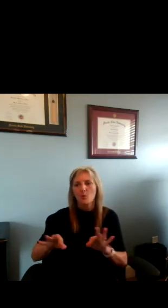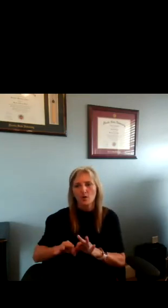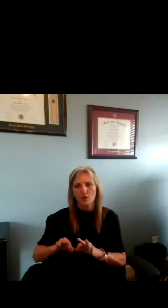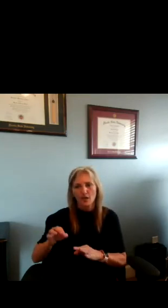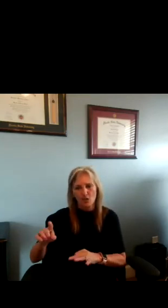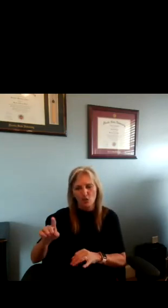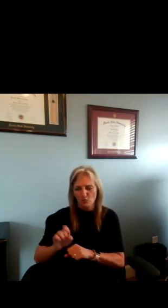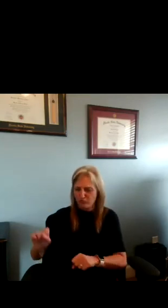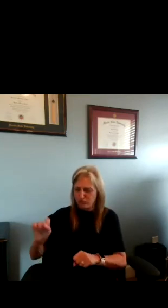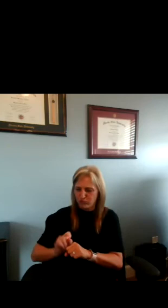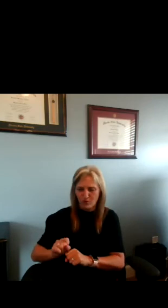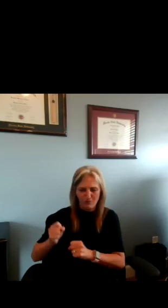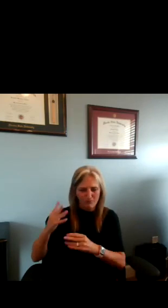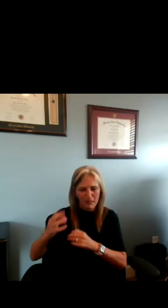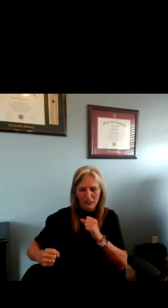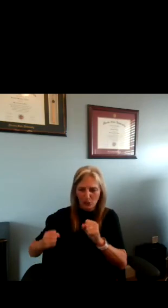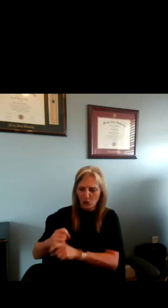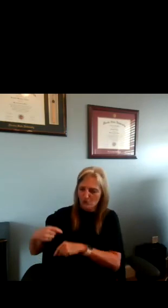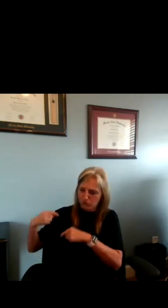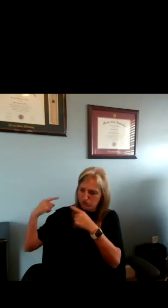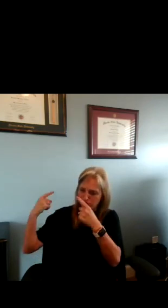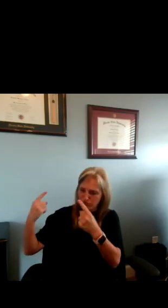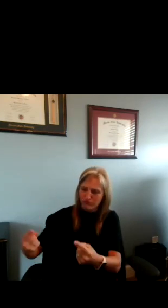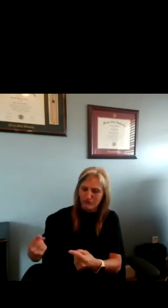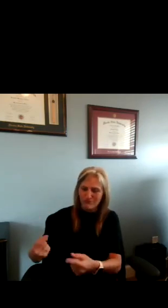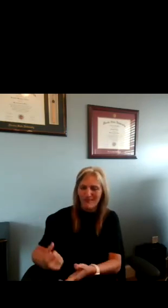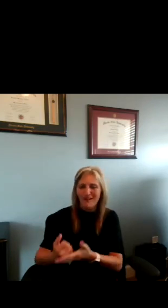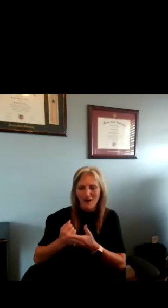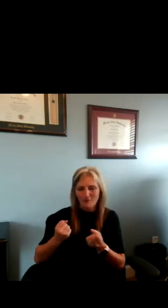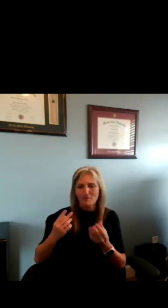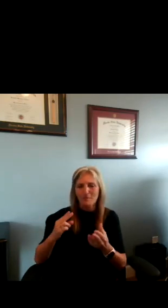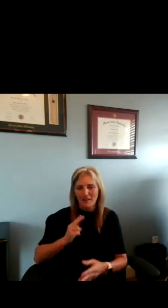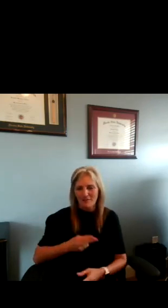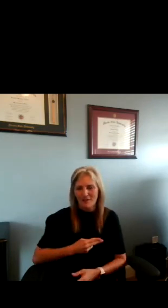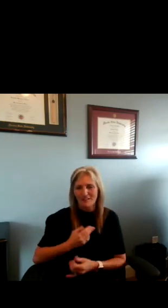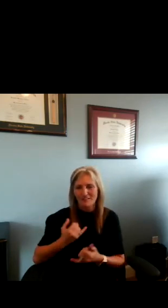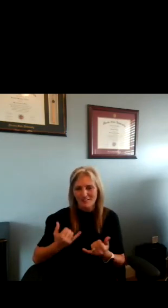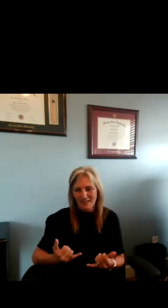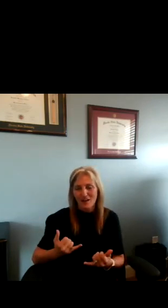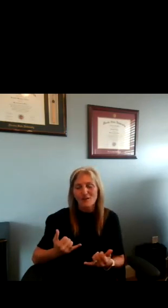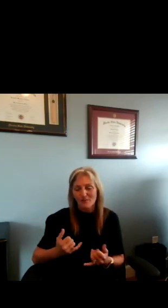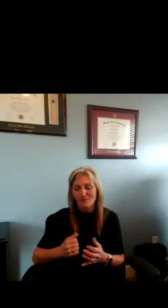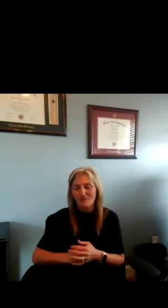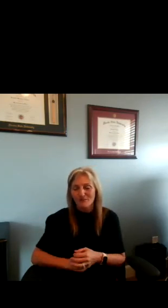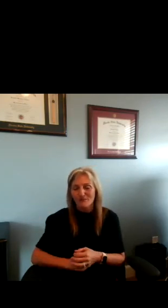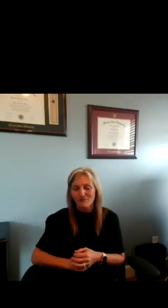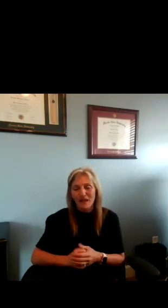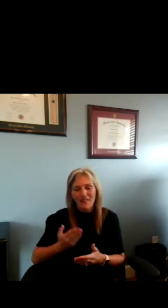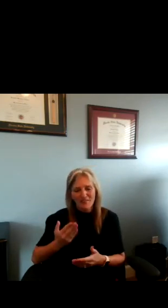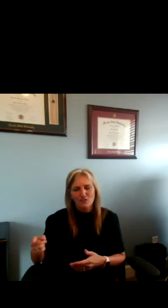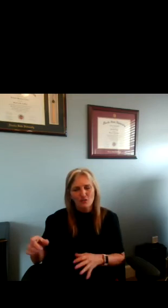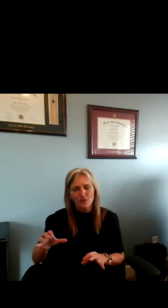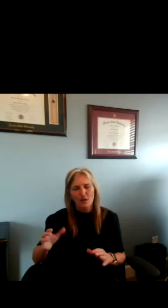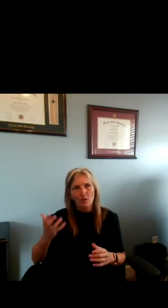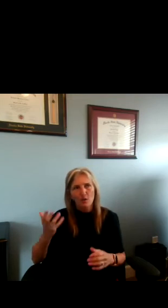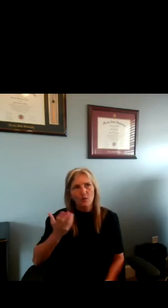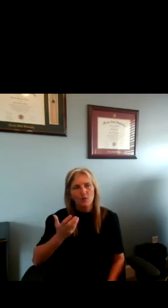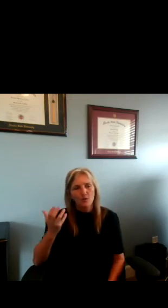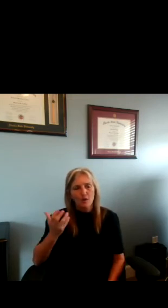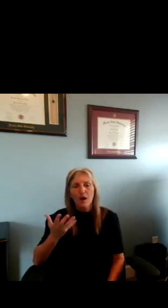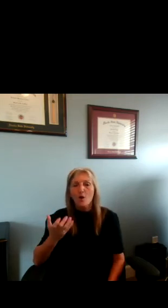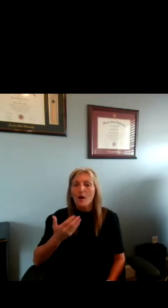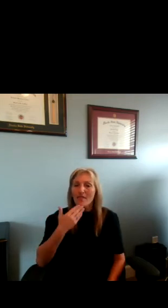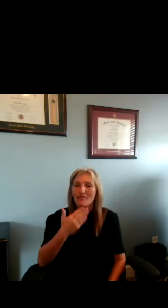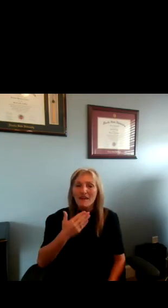into this area. I know that all of us here are very grateful to you and for what you do and have done. I also want to thank all of you for